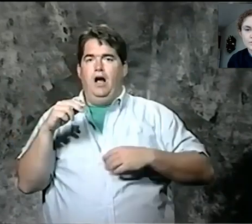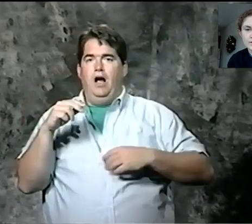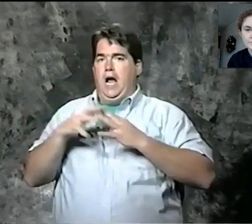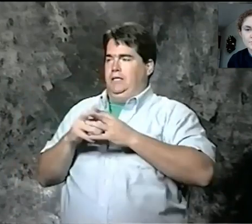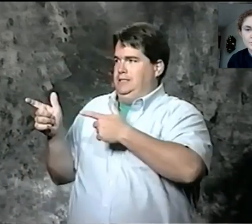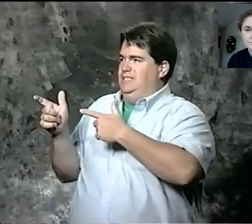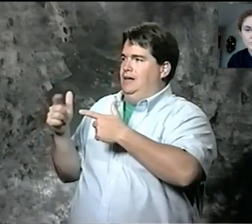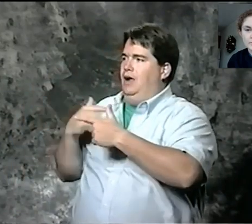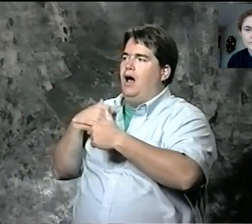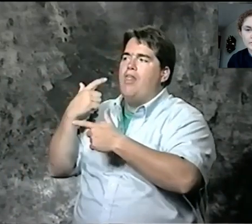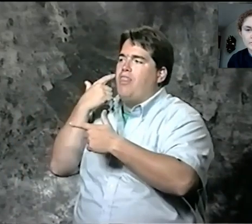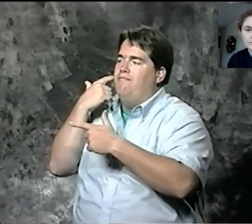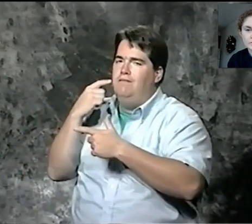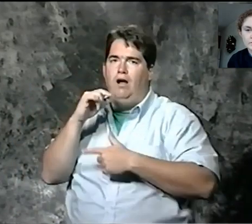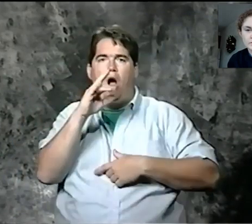1 hour, 2 hours go by.